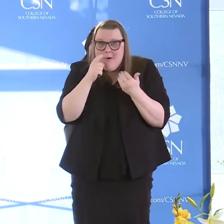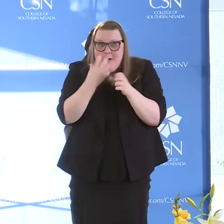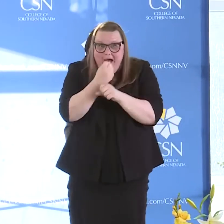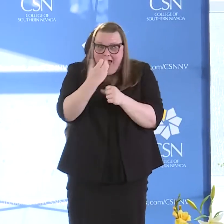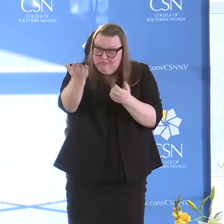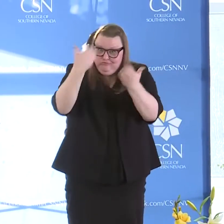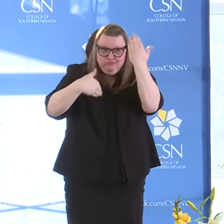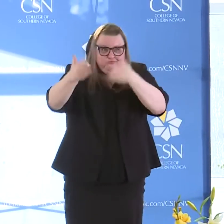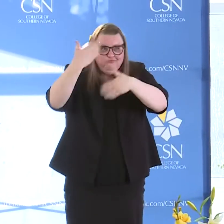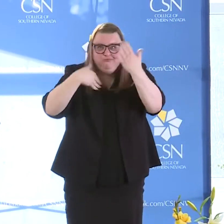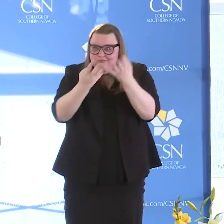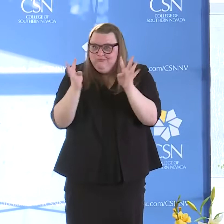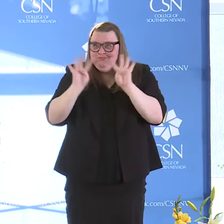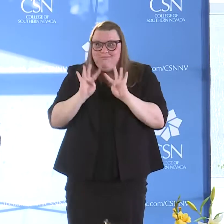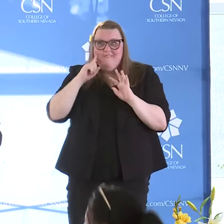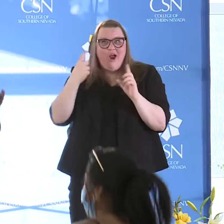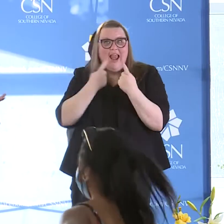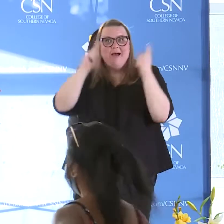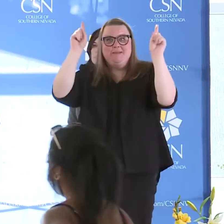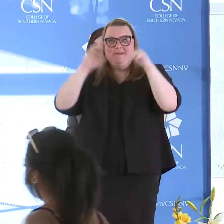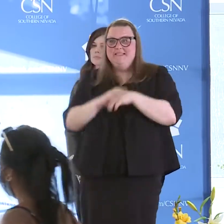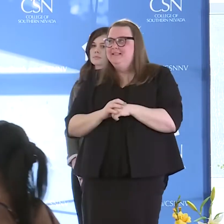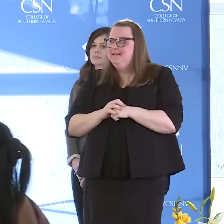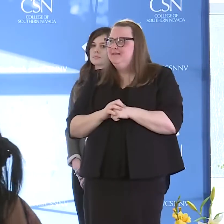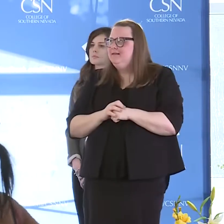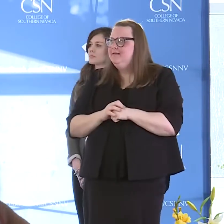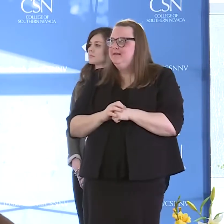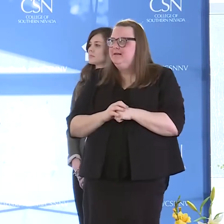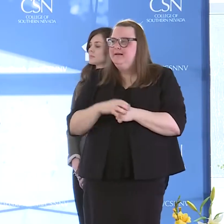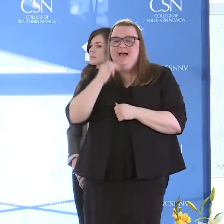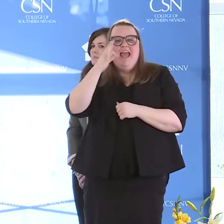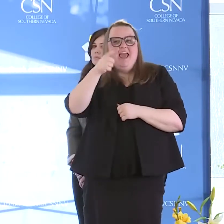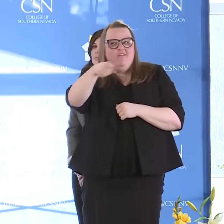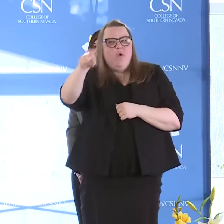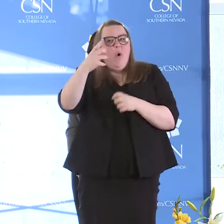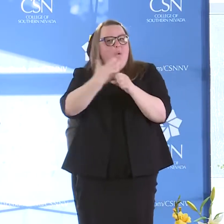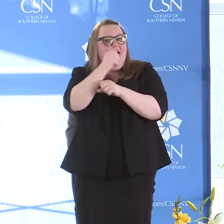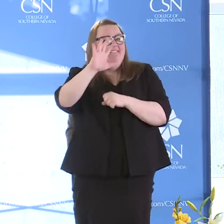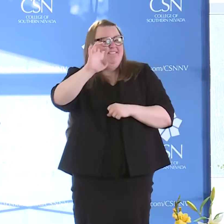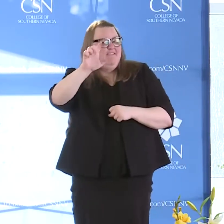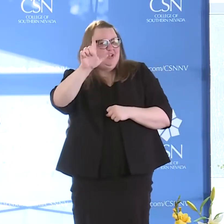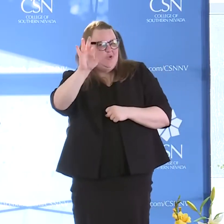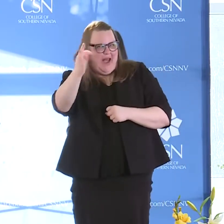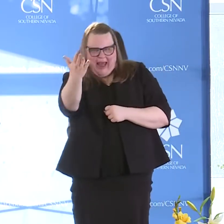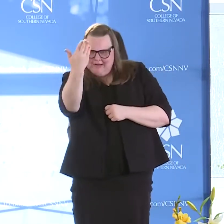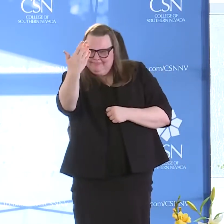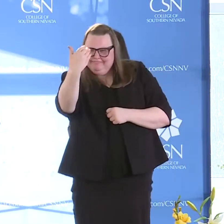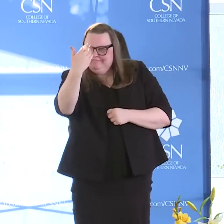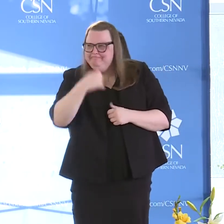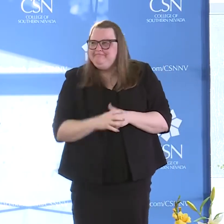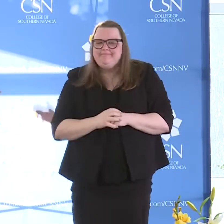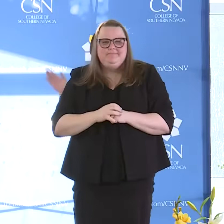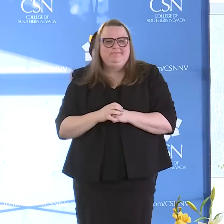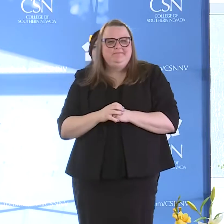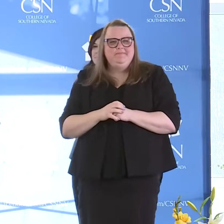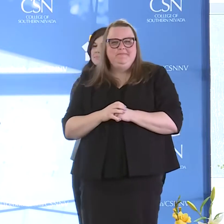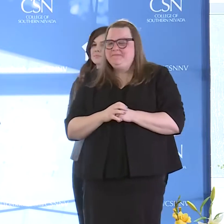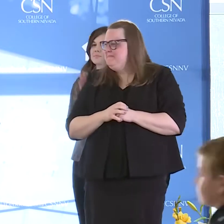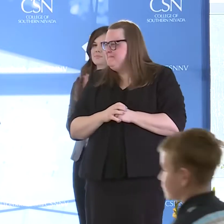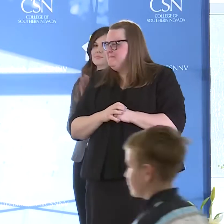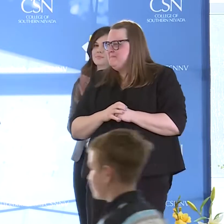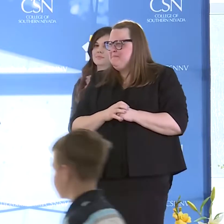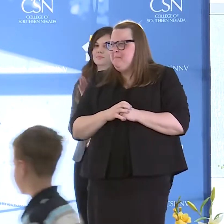winners, for the announcement. Come on up. 529 winners. Come on